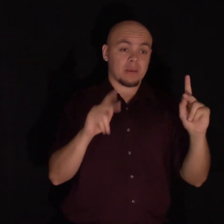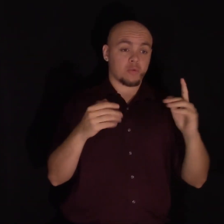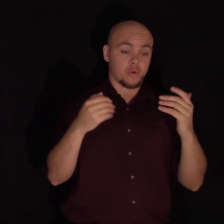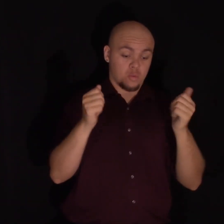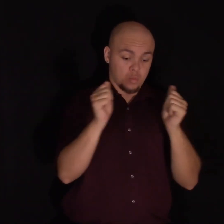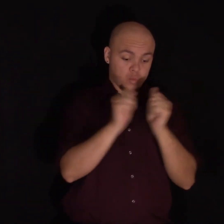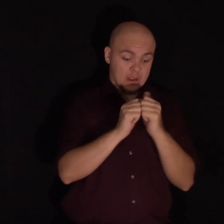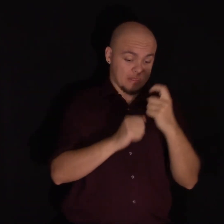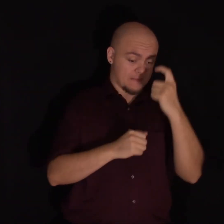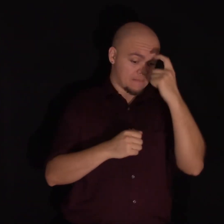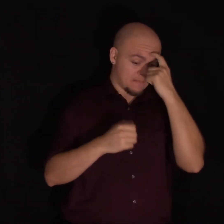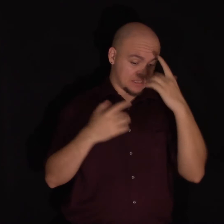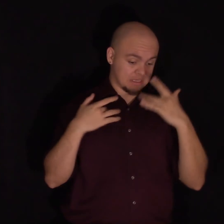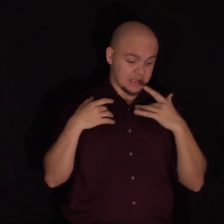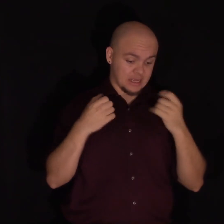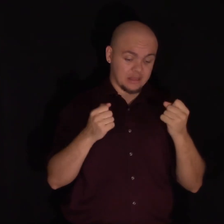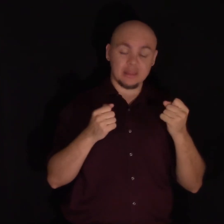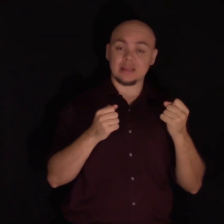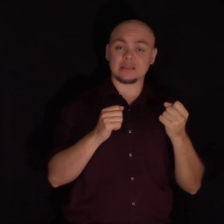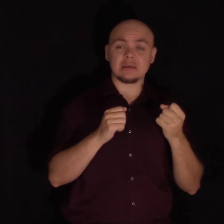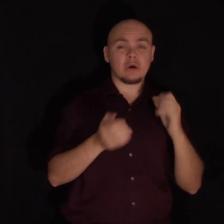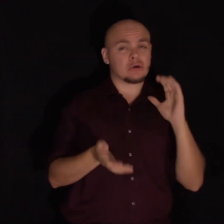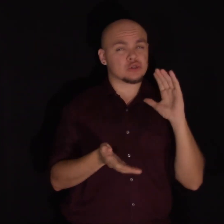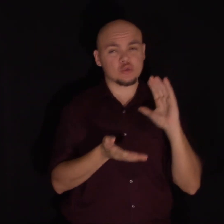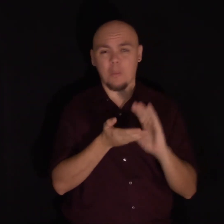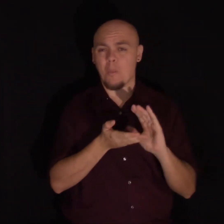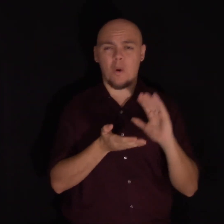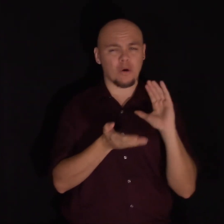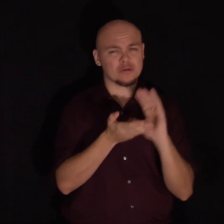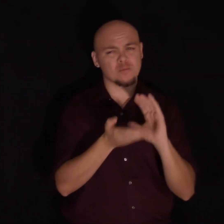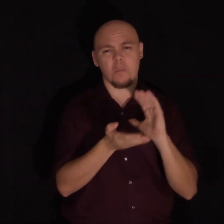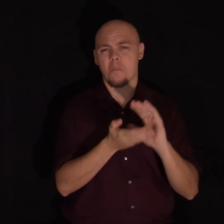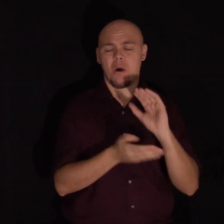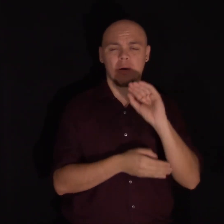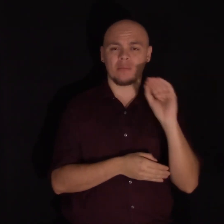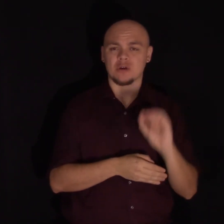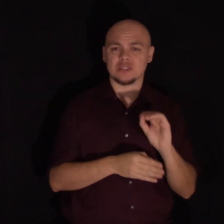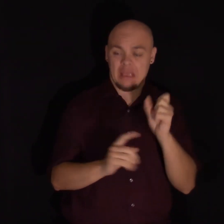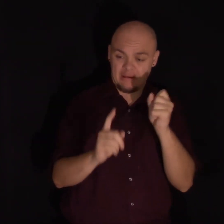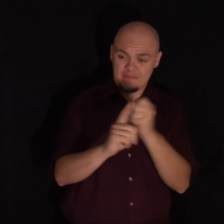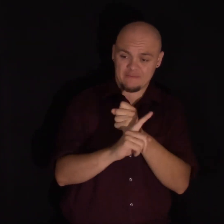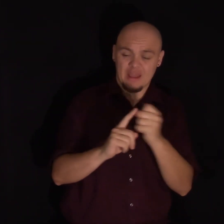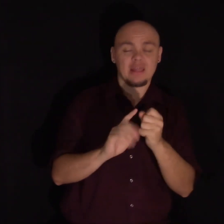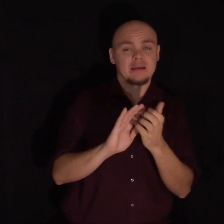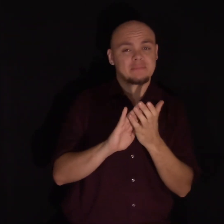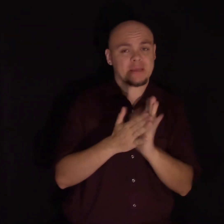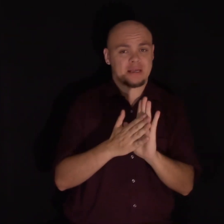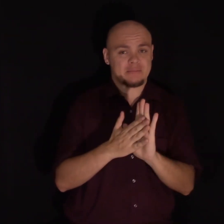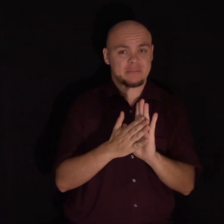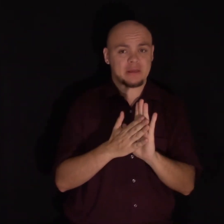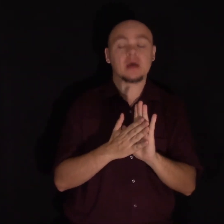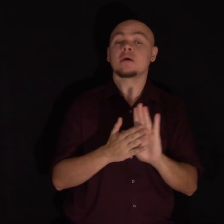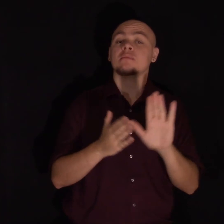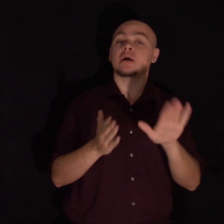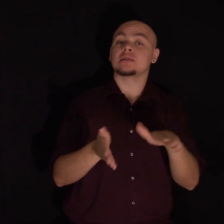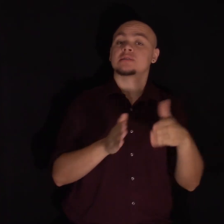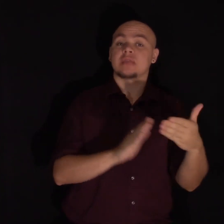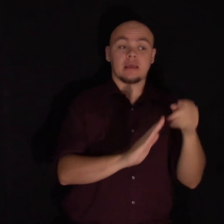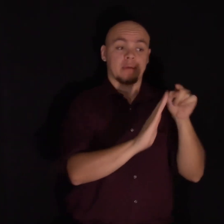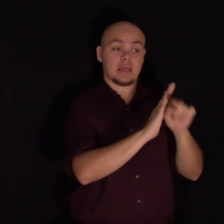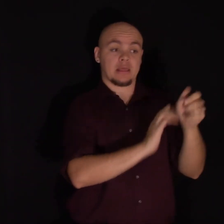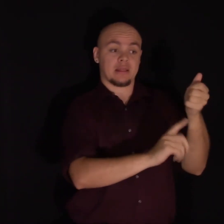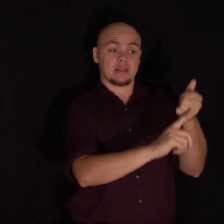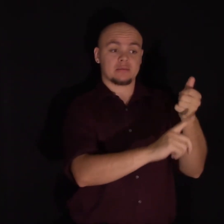are violent toward other people. But of those who die by suicide, it's estimated that